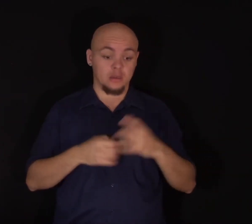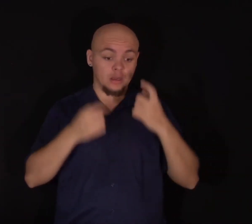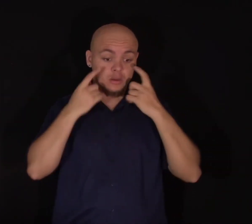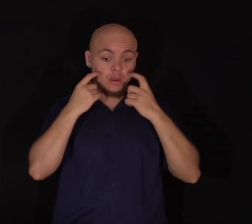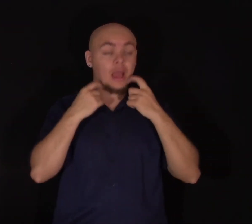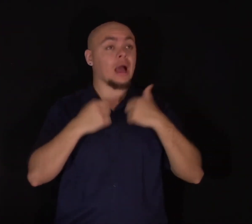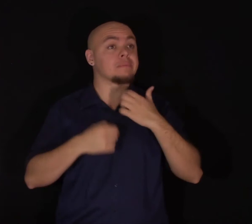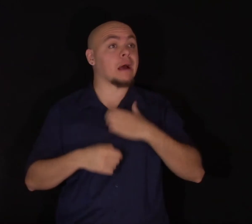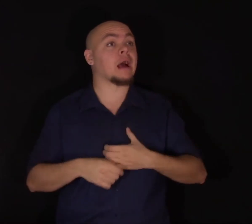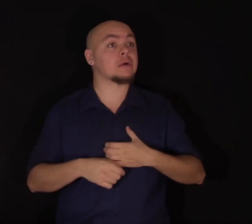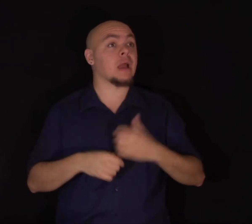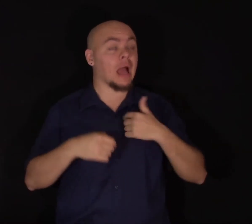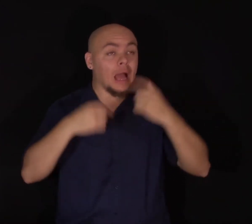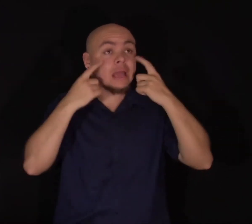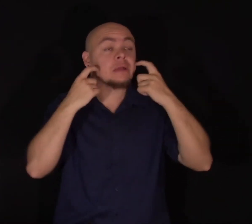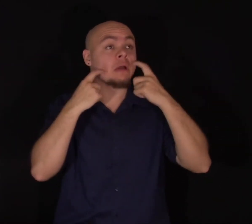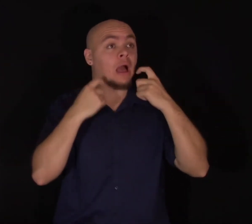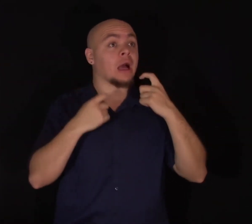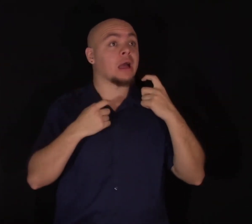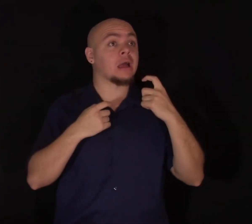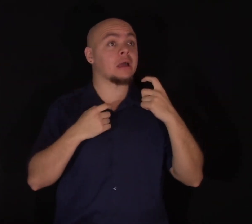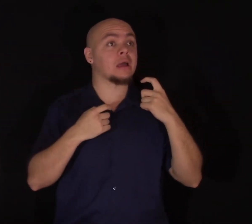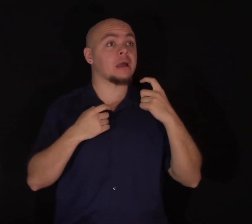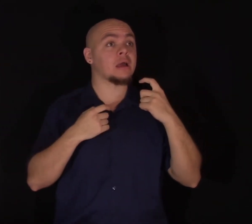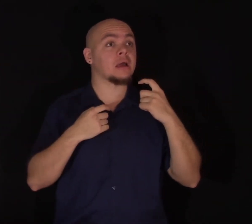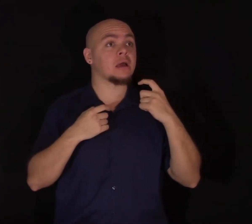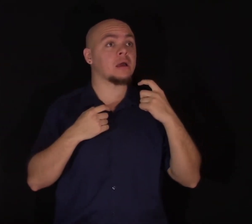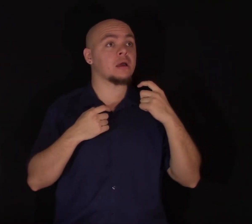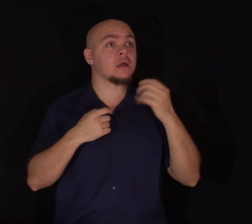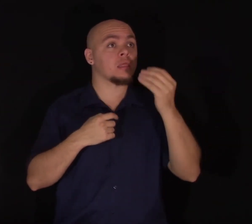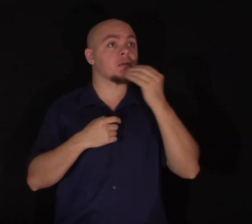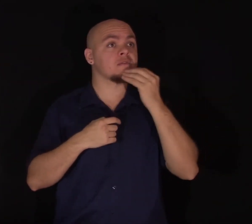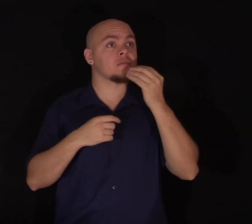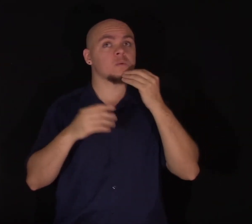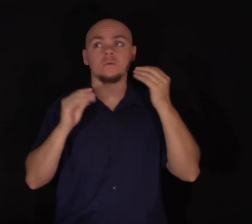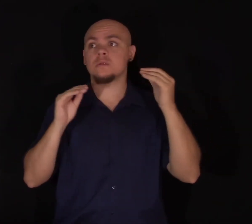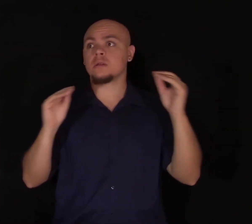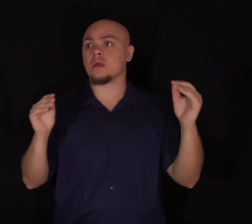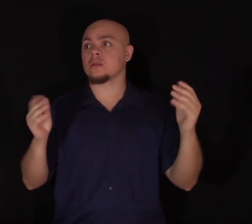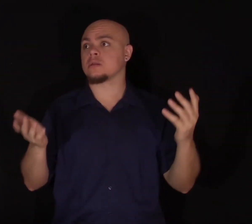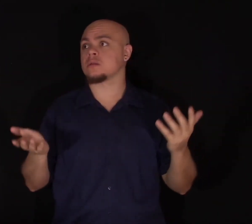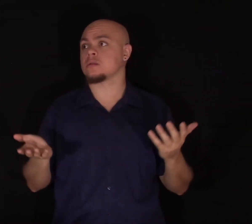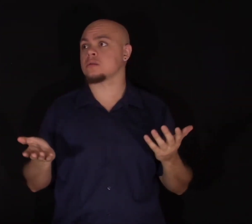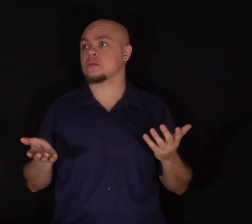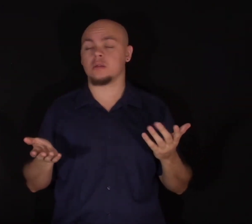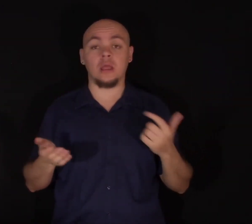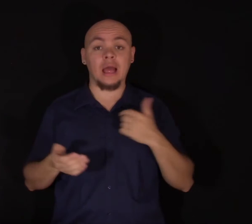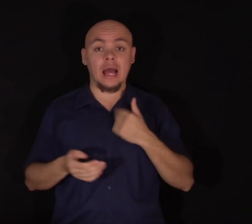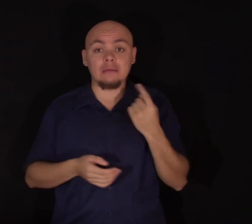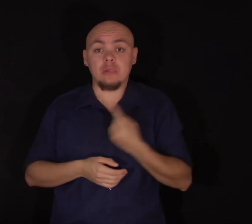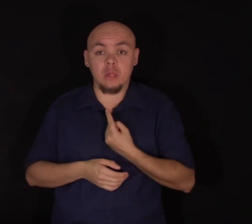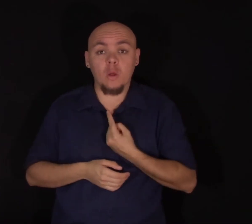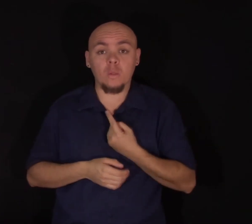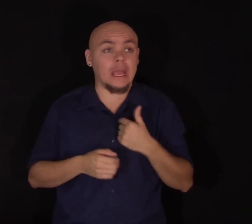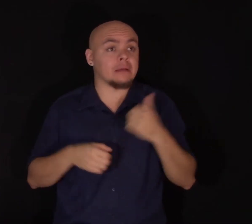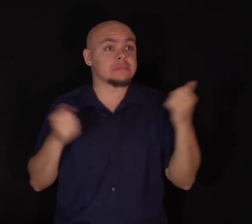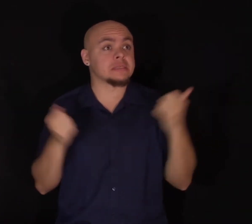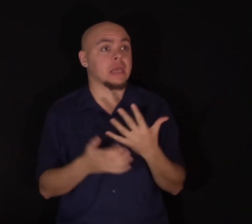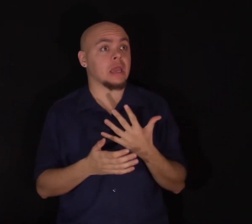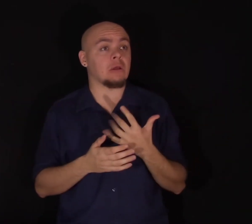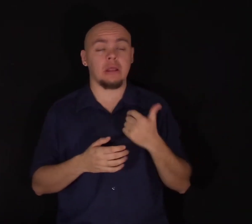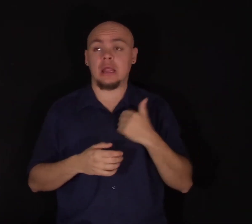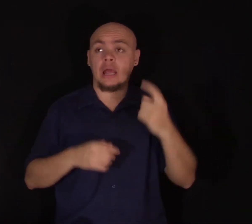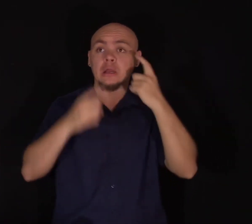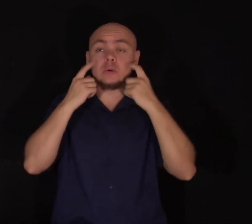I'm hungry and I cry, but there is no food? Or I'm lonely, I'm scared and I